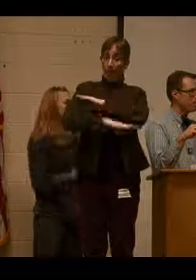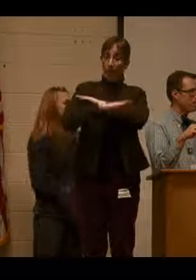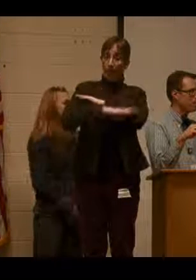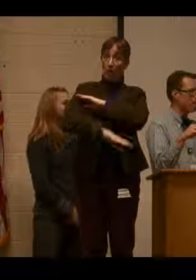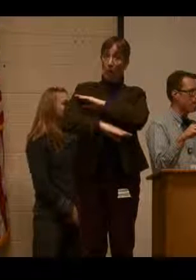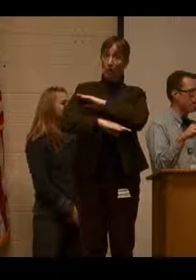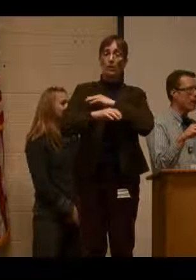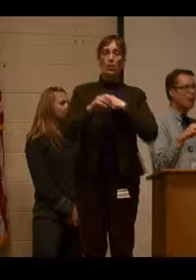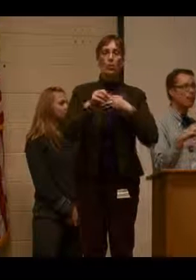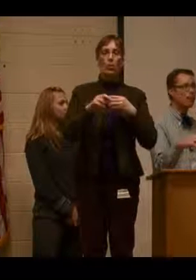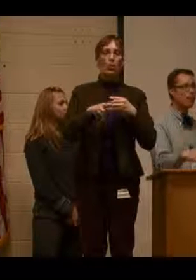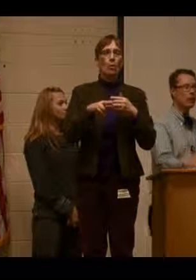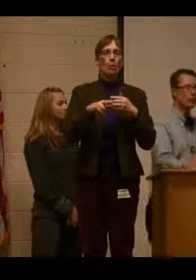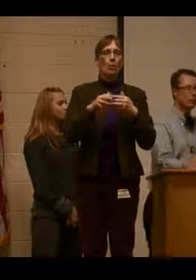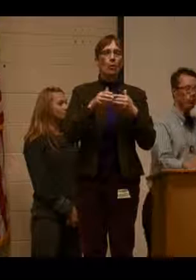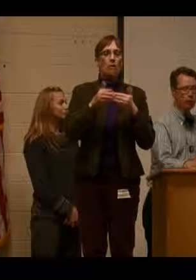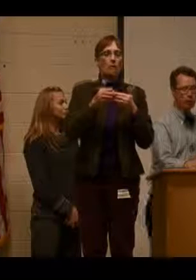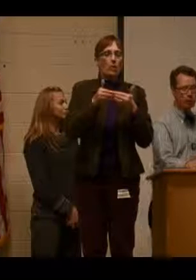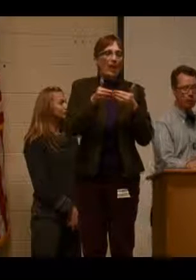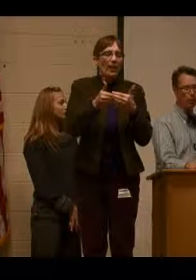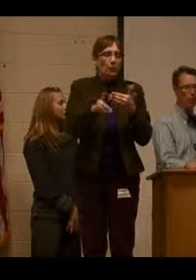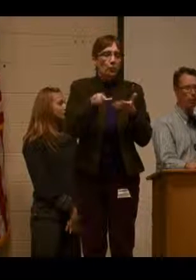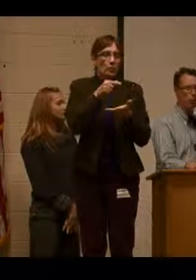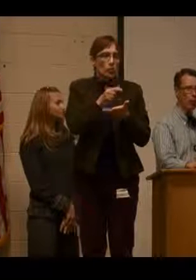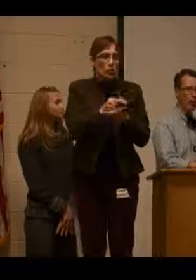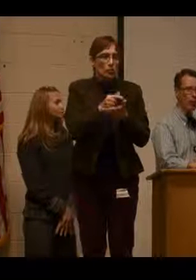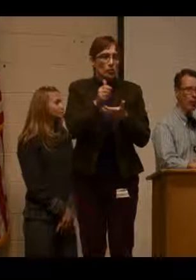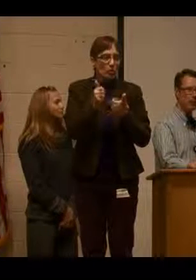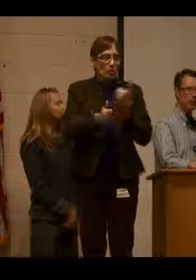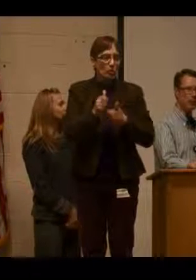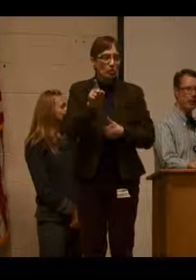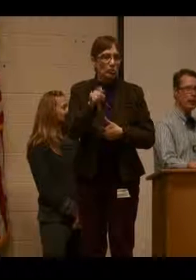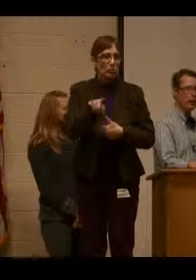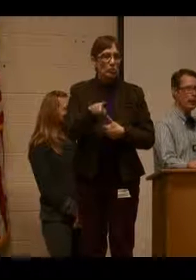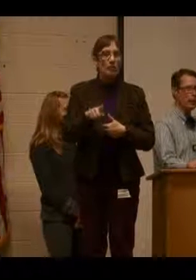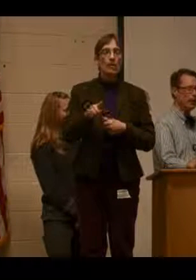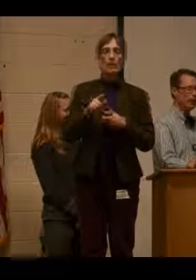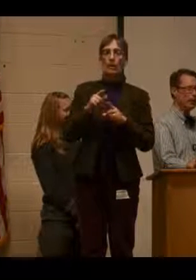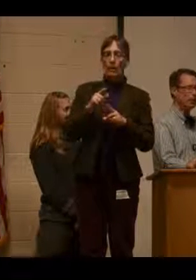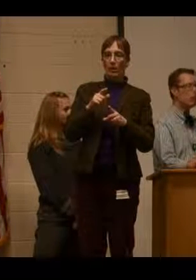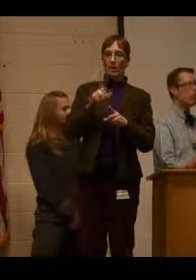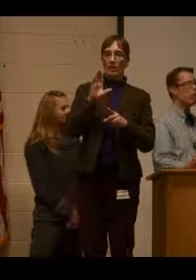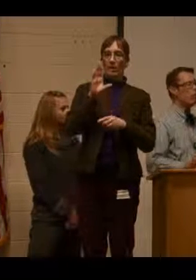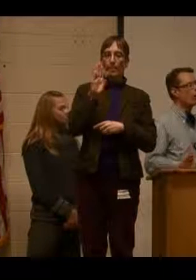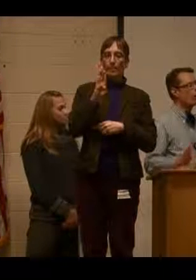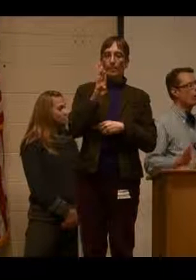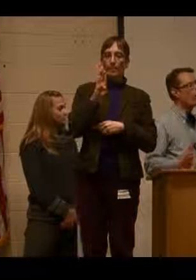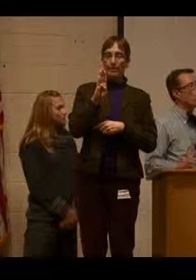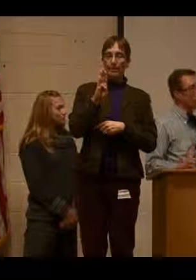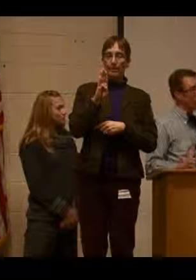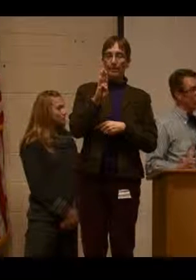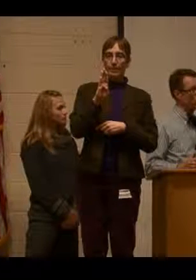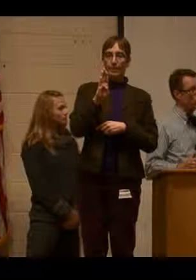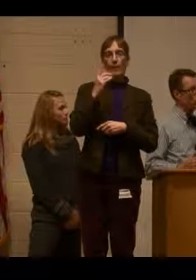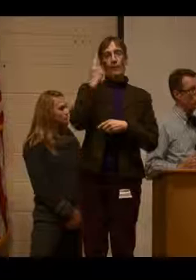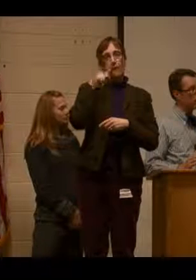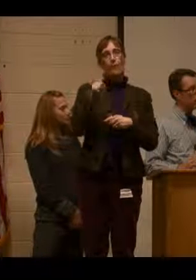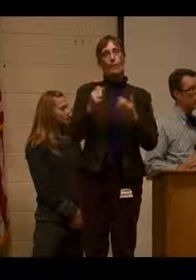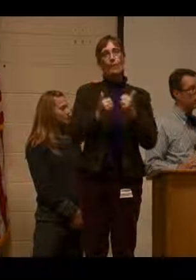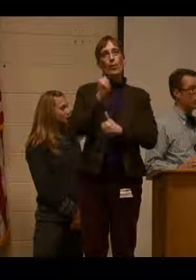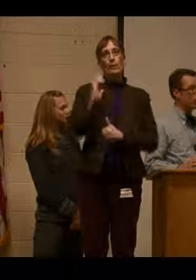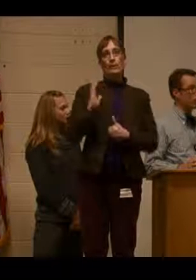The Bridges to Life program can, for most of our students, starts